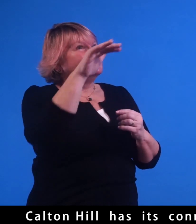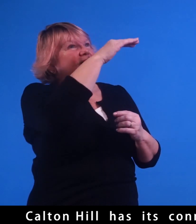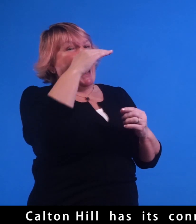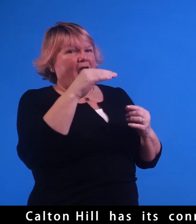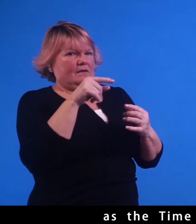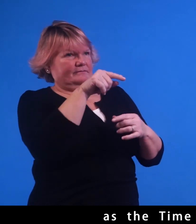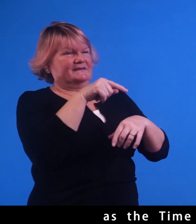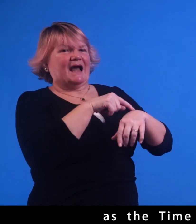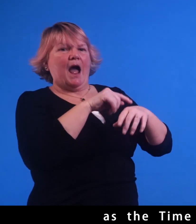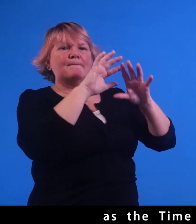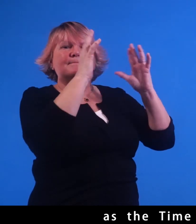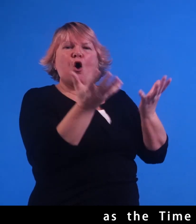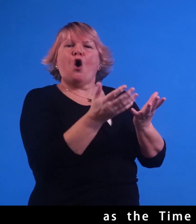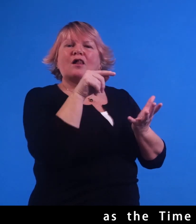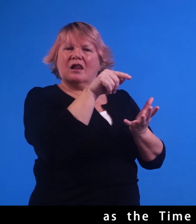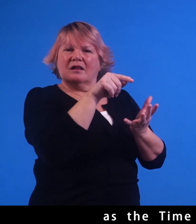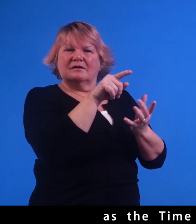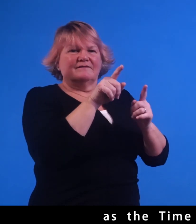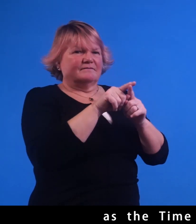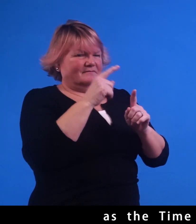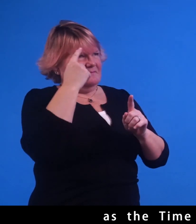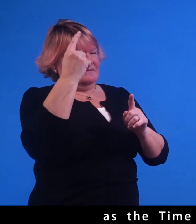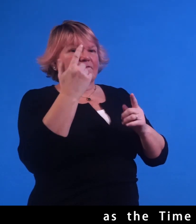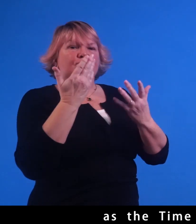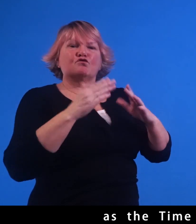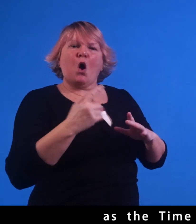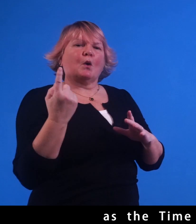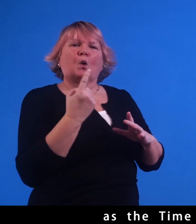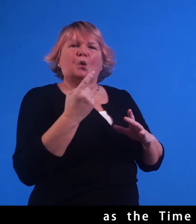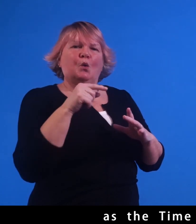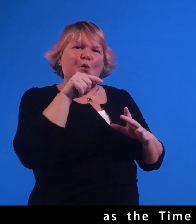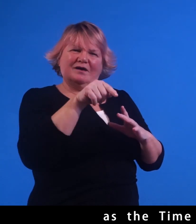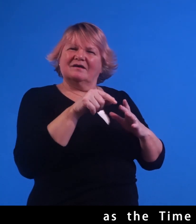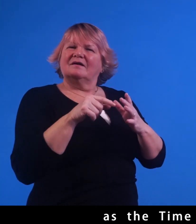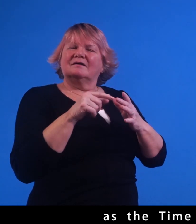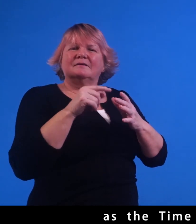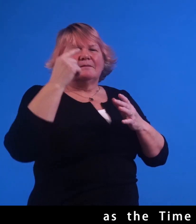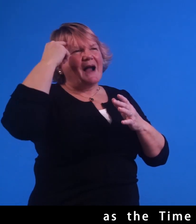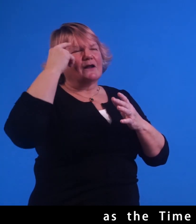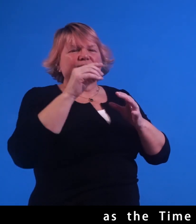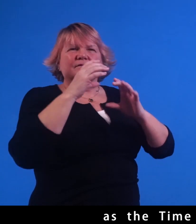sky, as the time ball's very inception came from the mind of an astronomer.